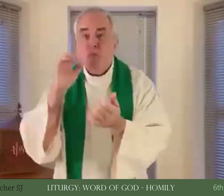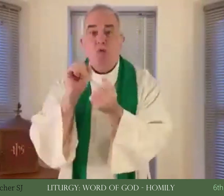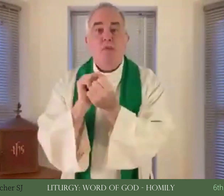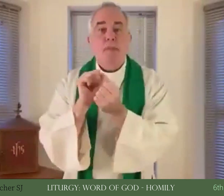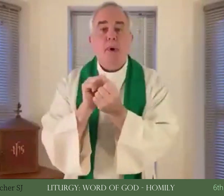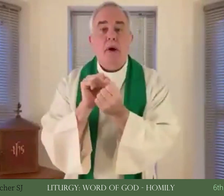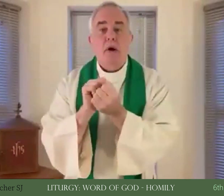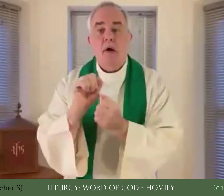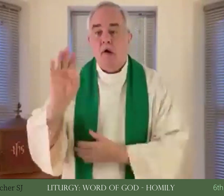Remember,